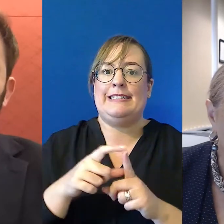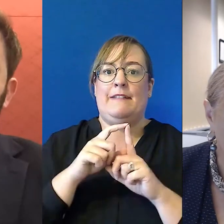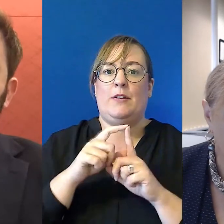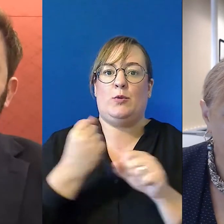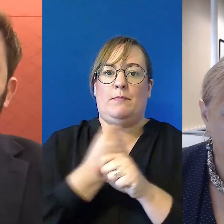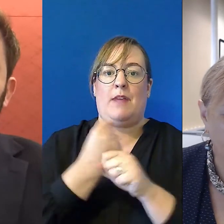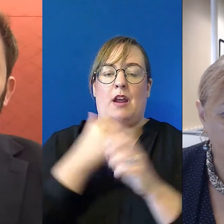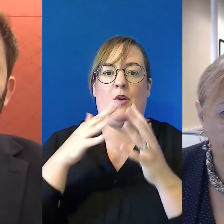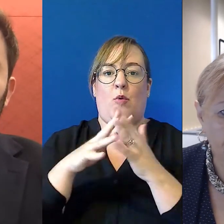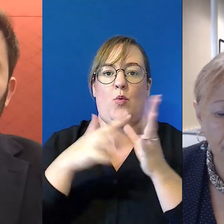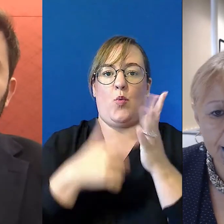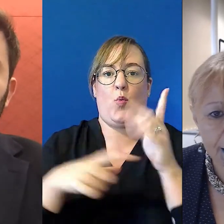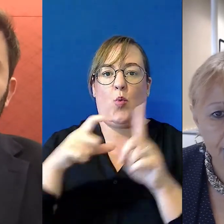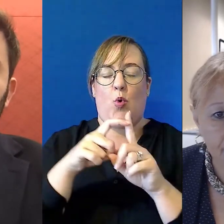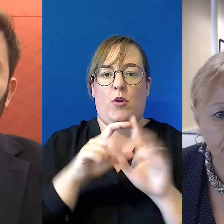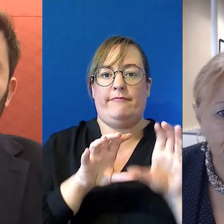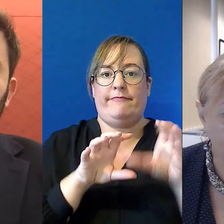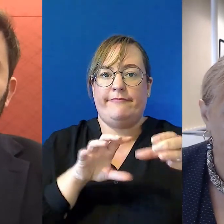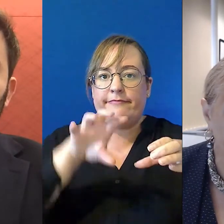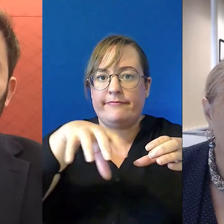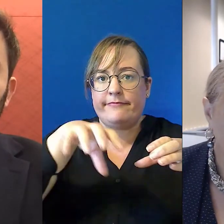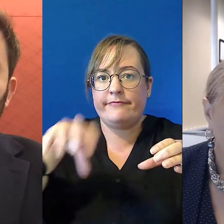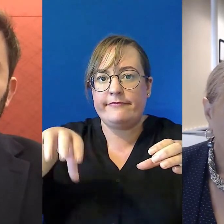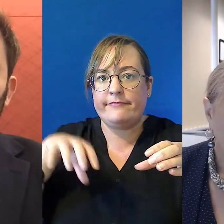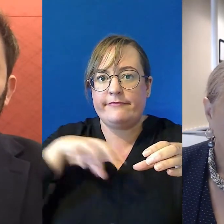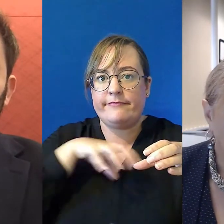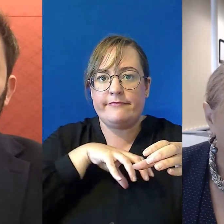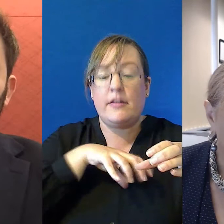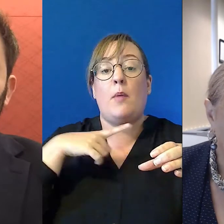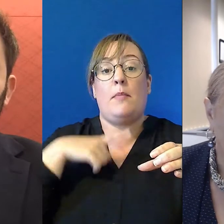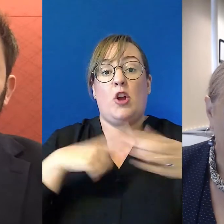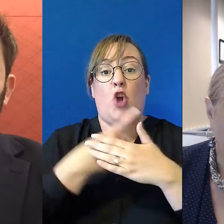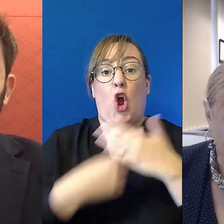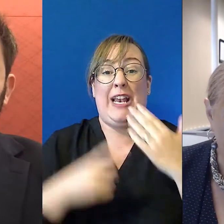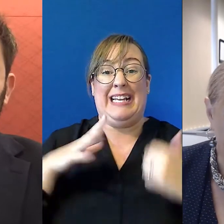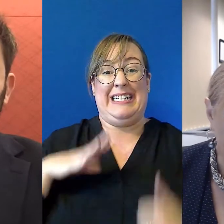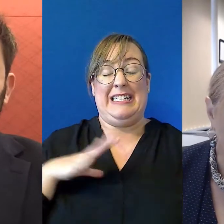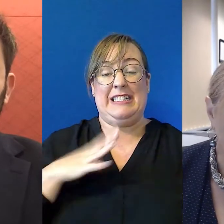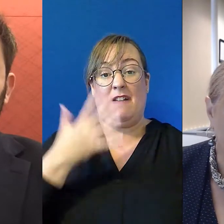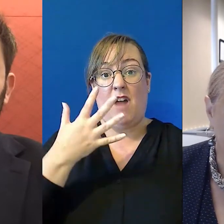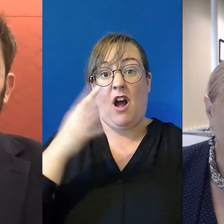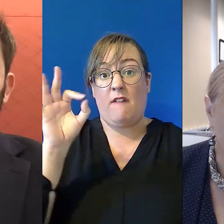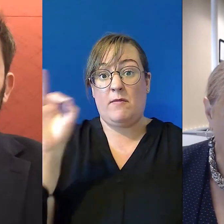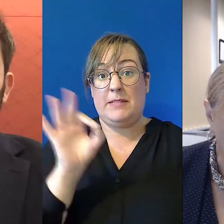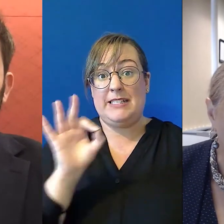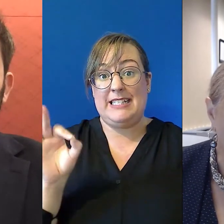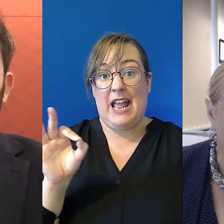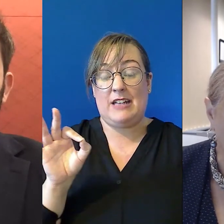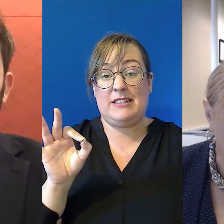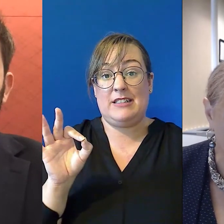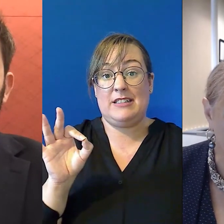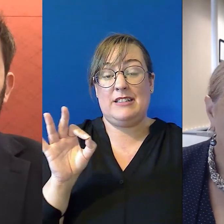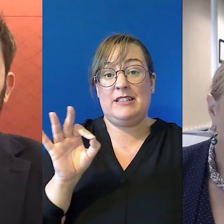wards, because it only needs a 5% poll, a 5% roll